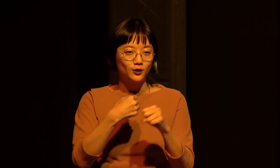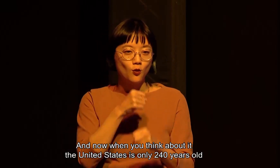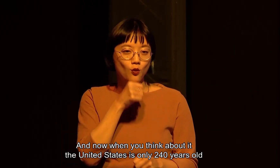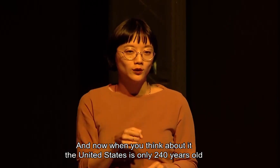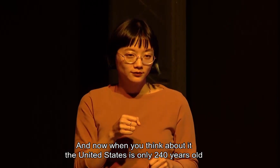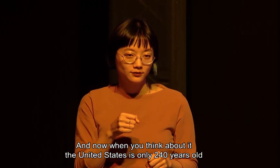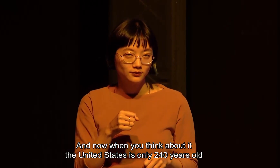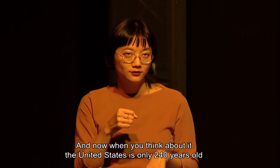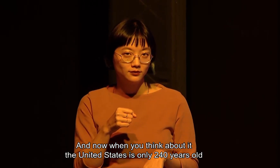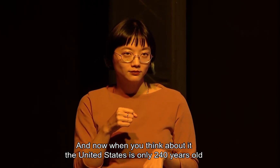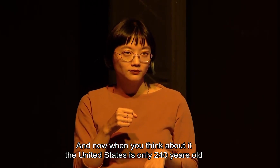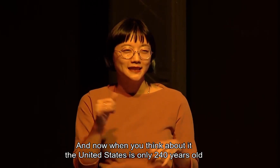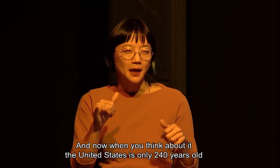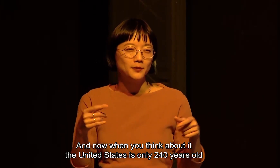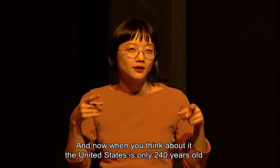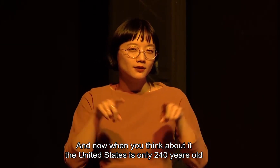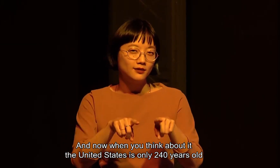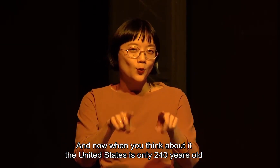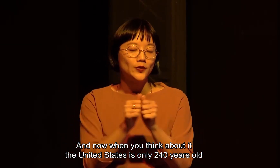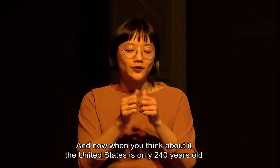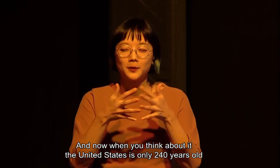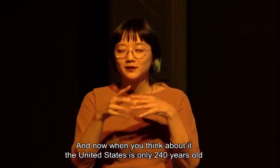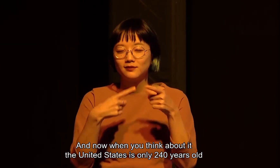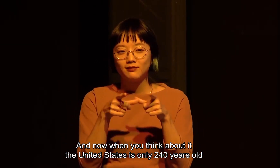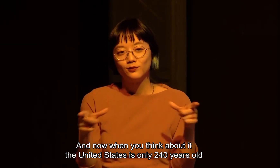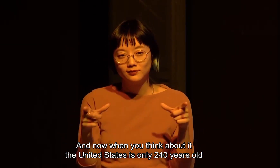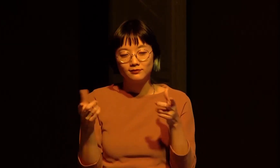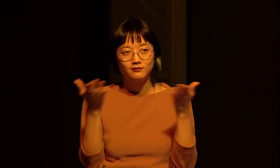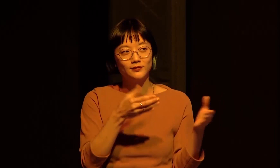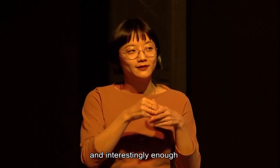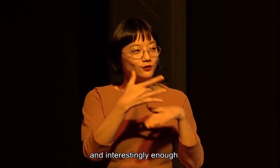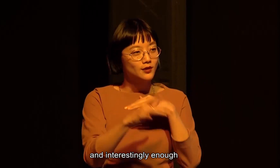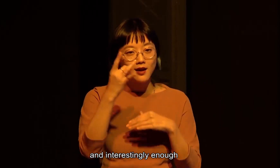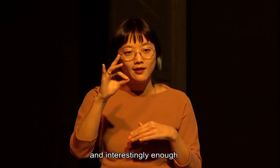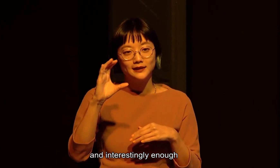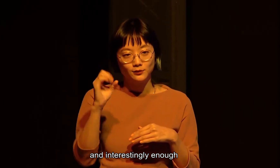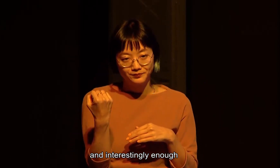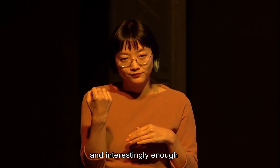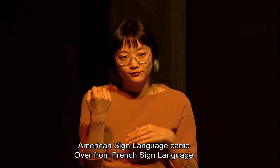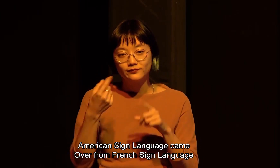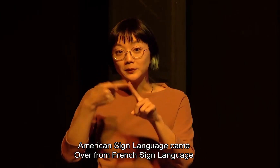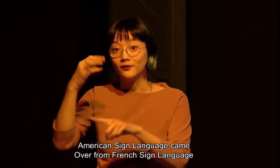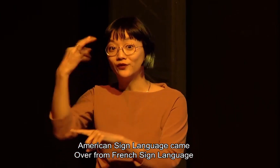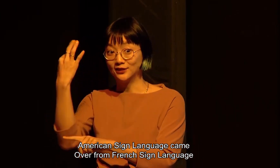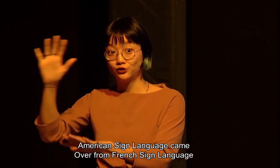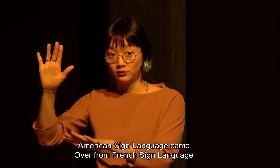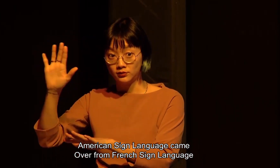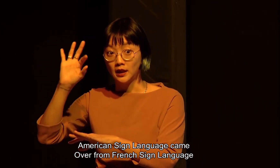And now, when you think about it, the United States is only 240 years old, and interestingly enough, American Sign Language